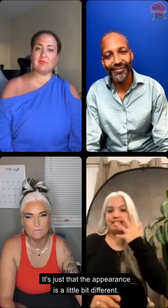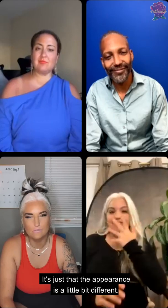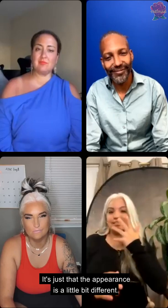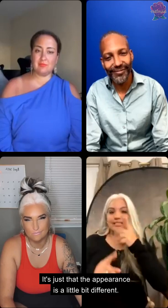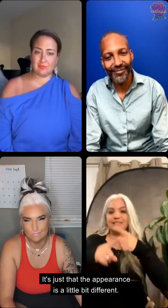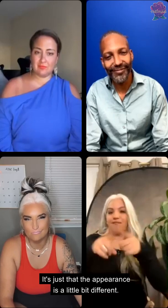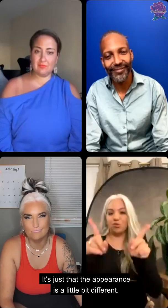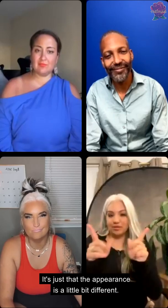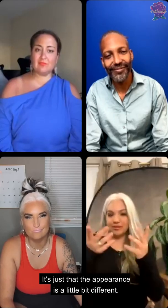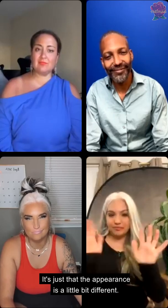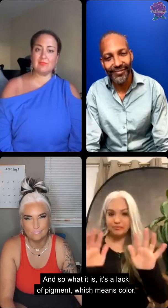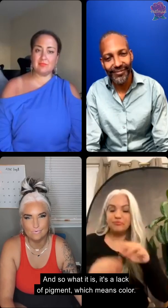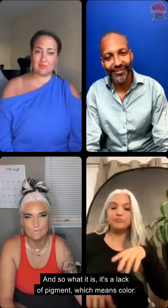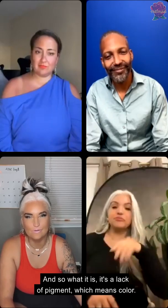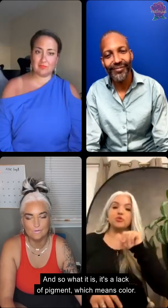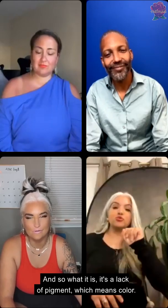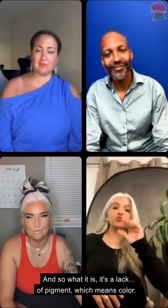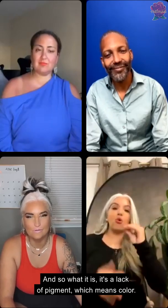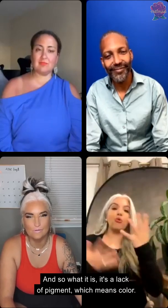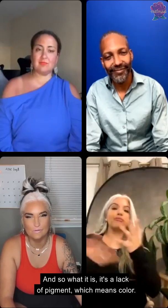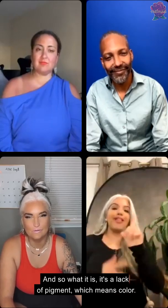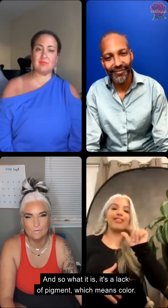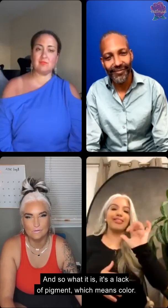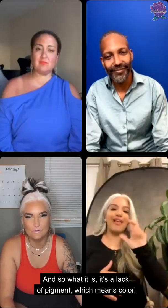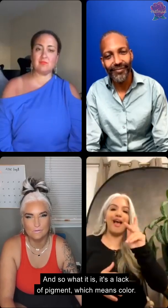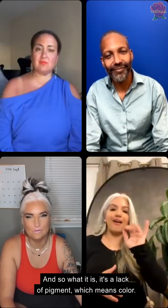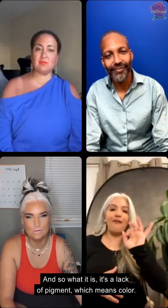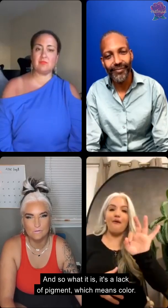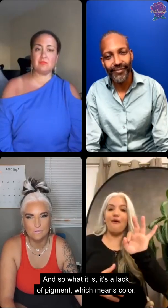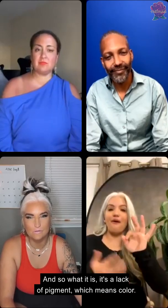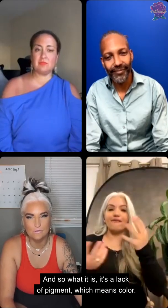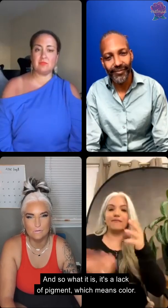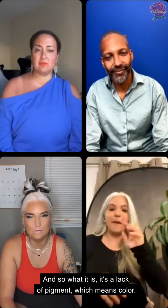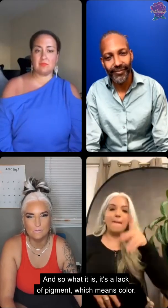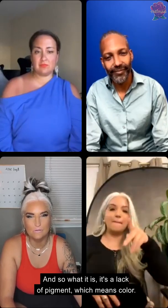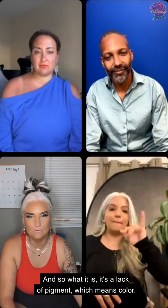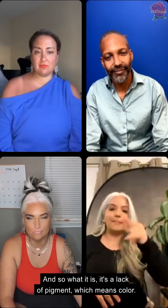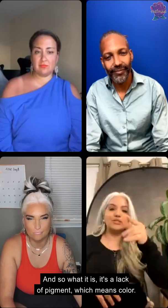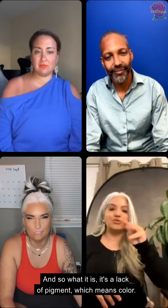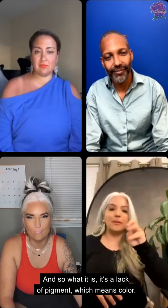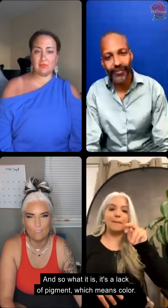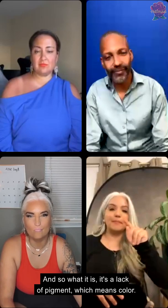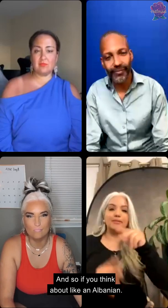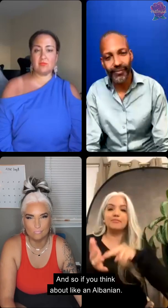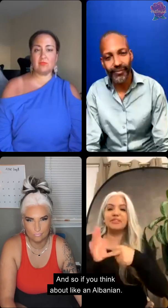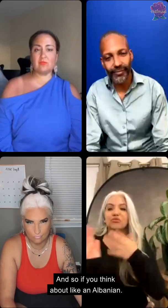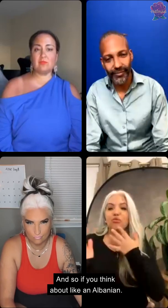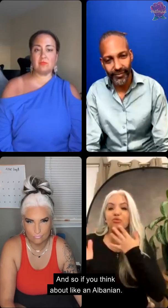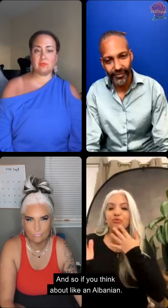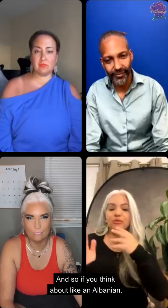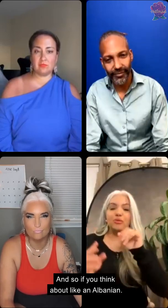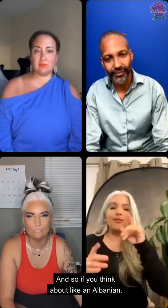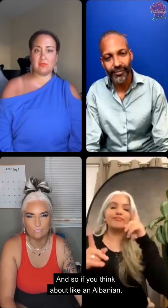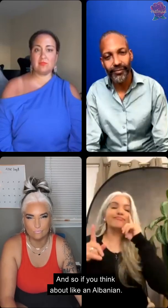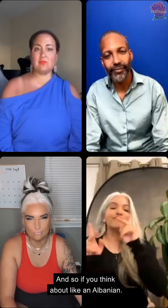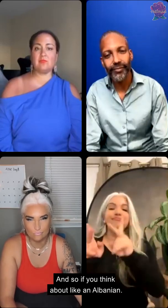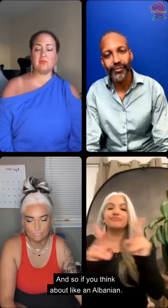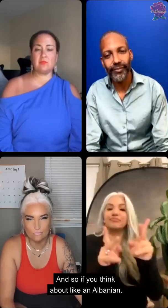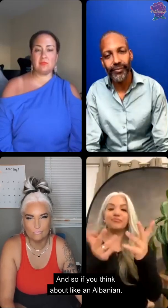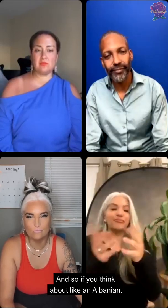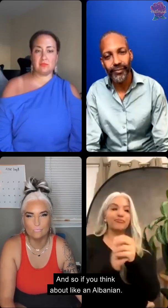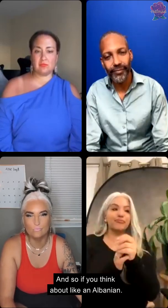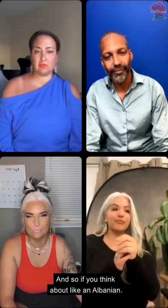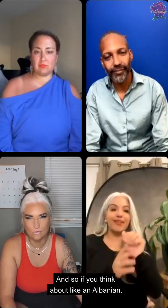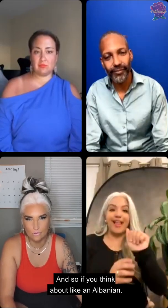It's just that the appearance is a little bit different. And so what it is, it's a lack of pigment, which means color. And so if you